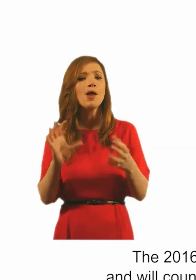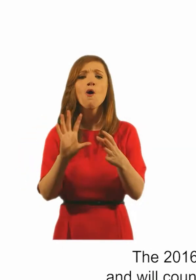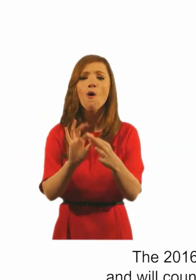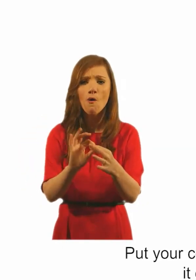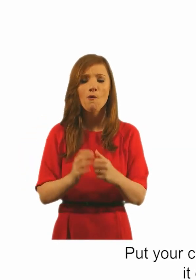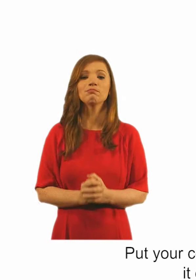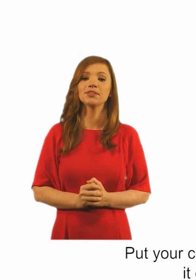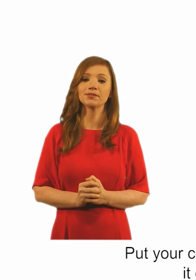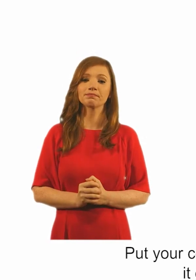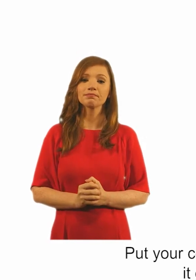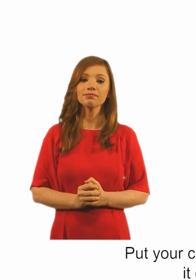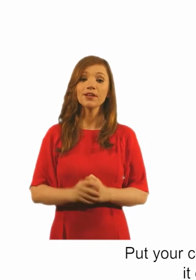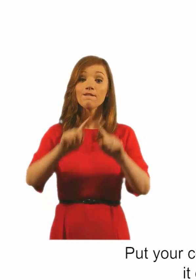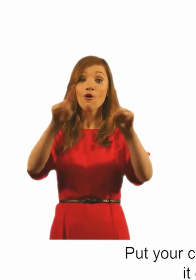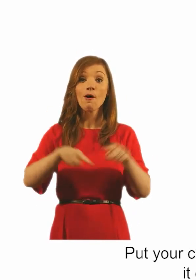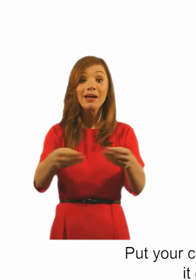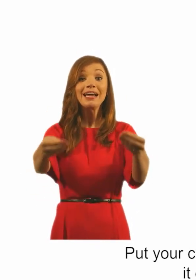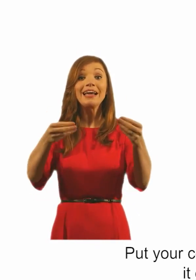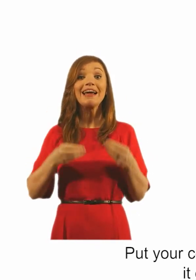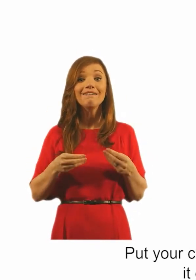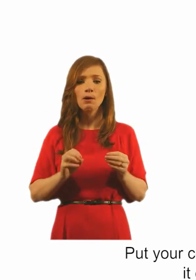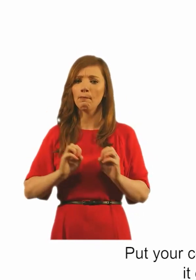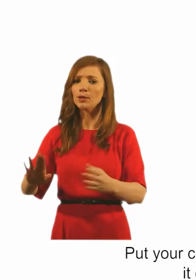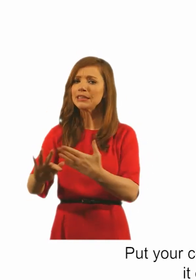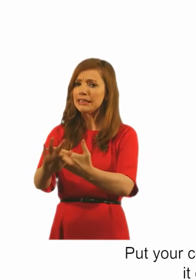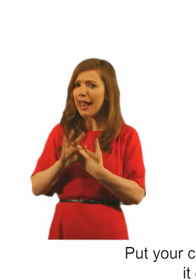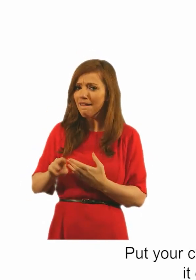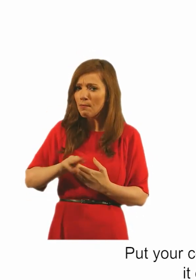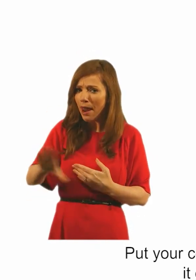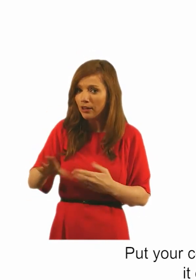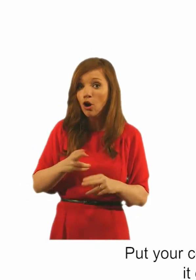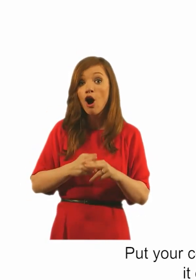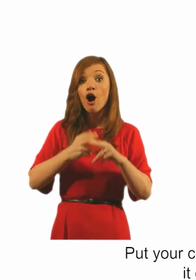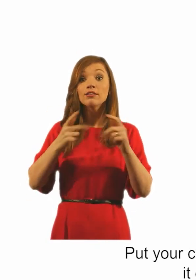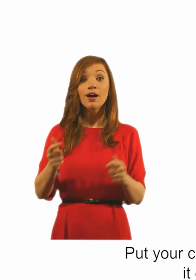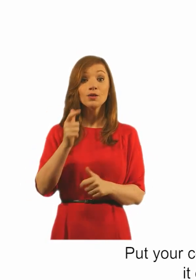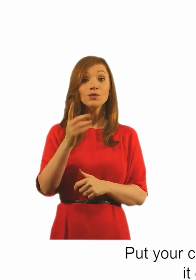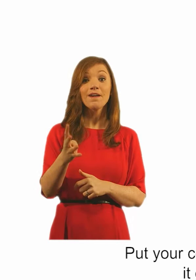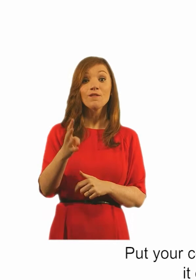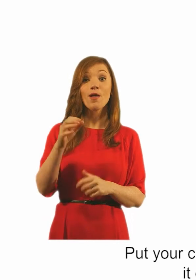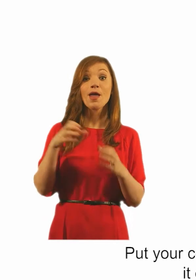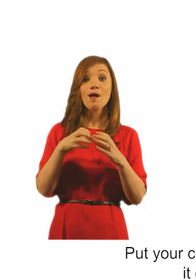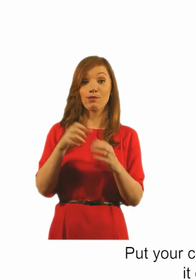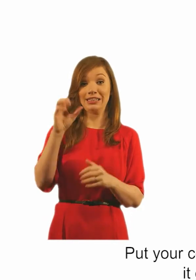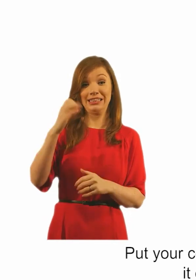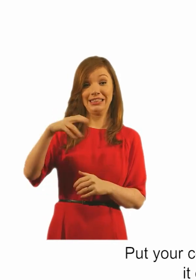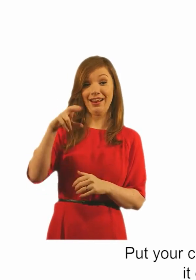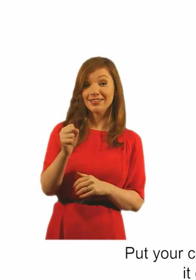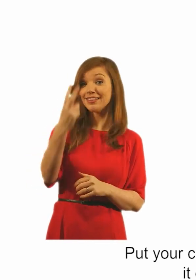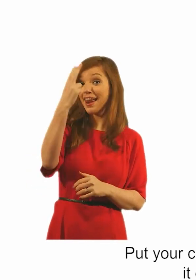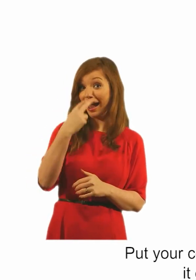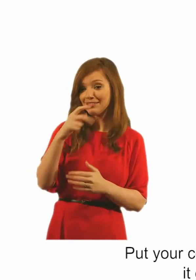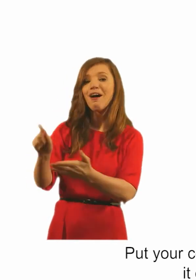country. Put your census form in a safe place and only complete it on census night, Sunday, 24th of